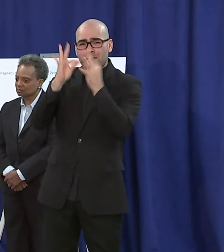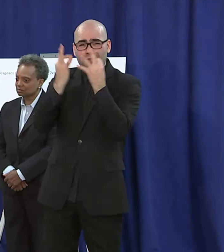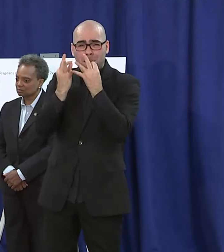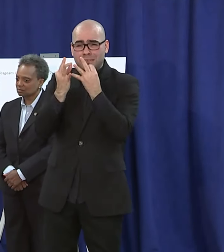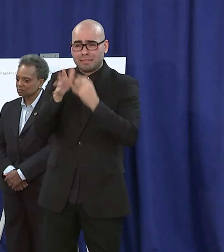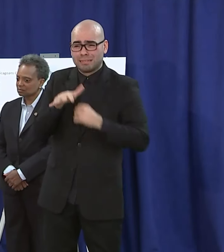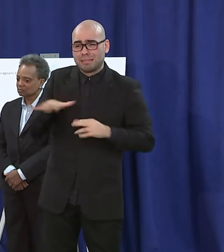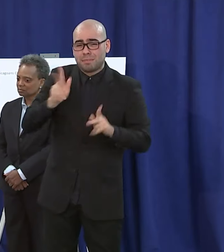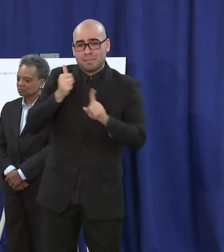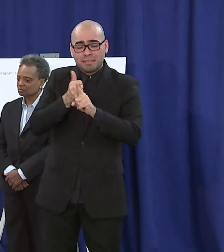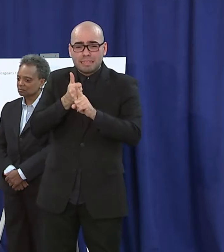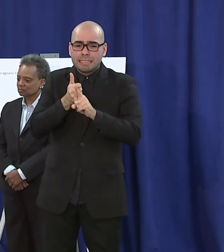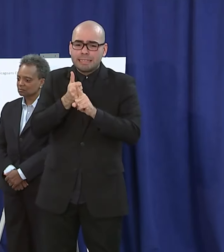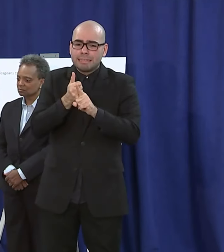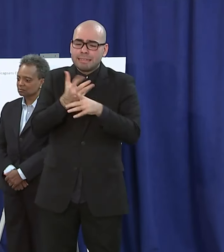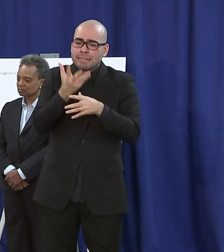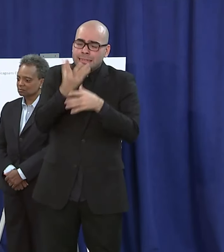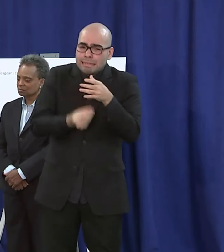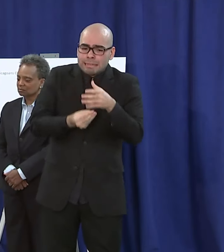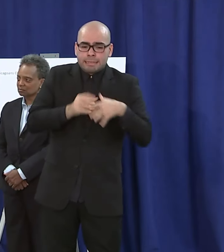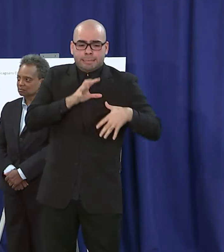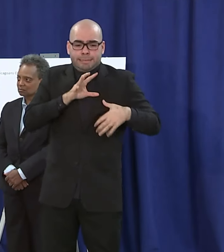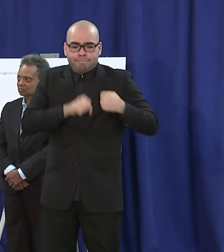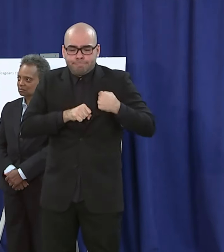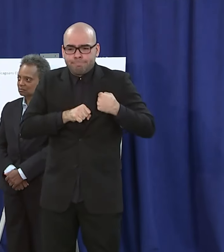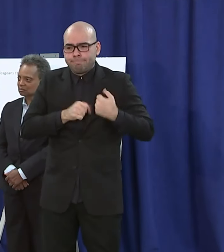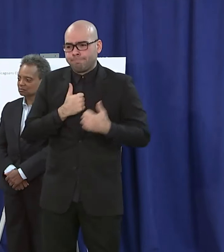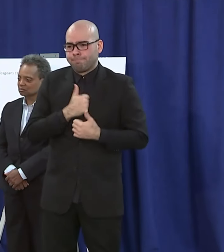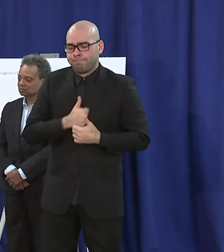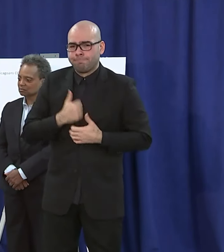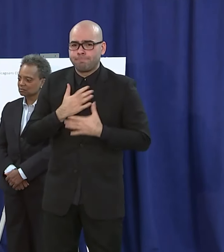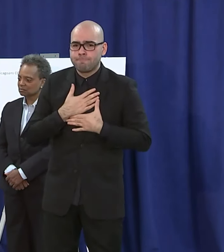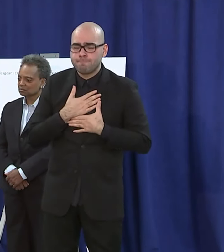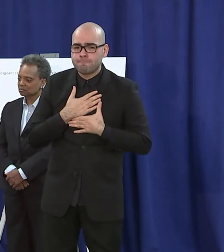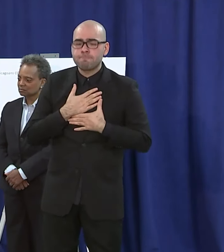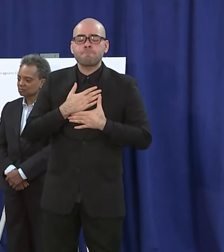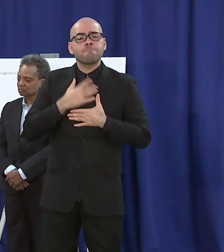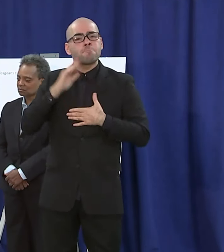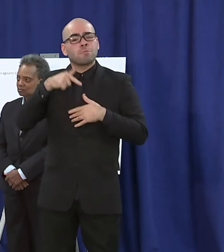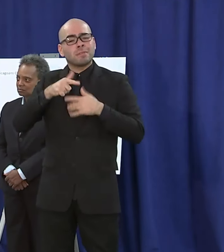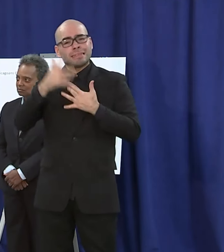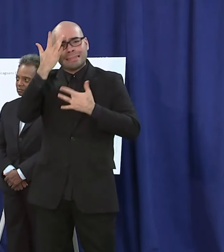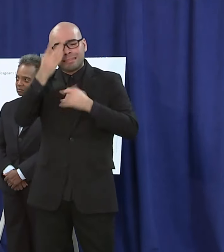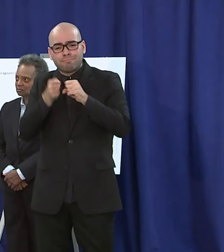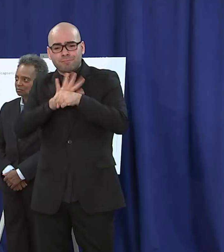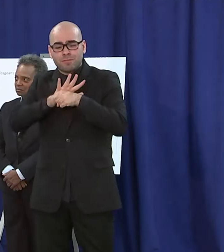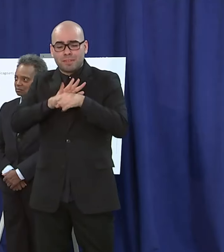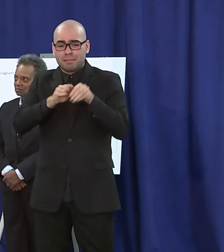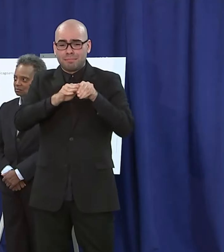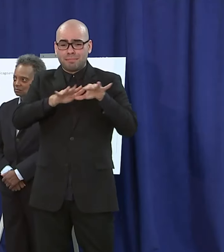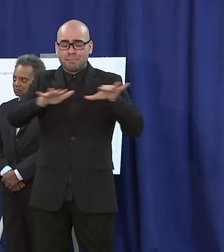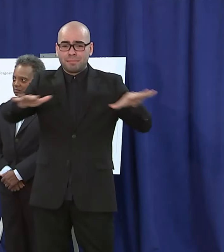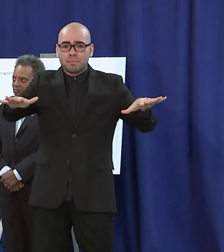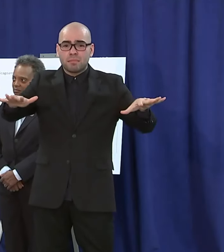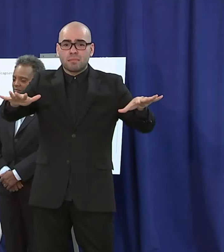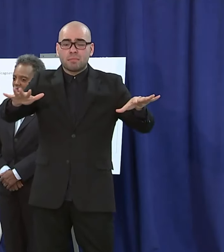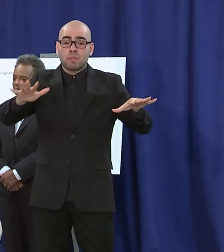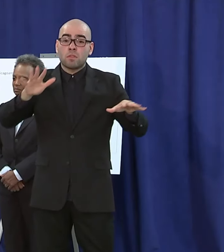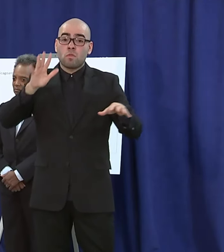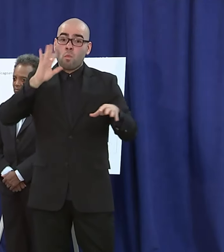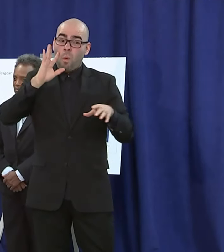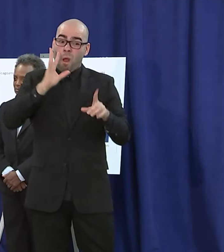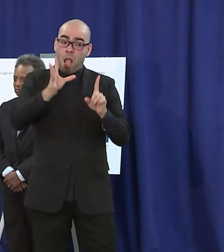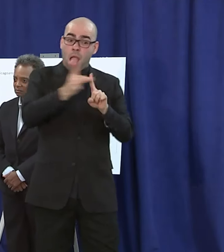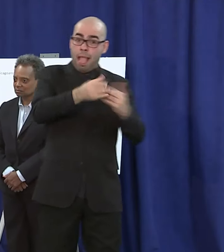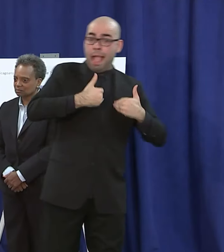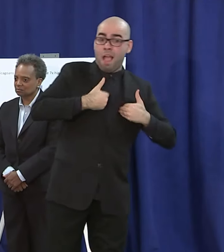families who are going through a lot of pain. And as we all know, for this virus, this COVID infection, we're all going to be infected or affected by